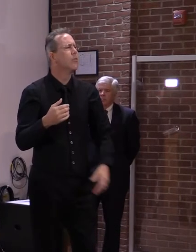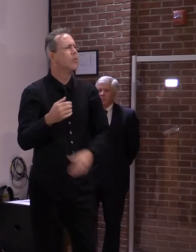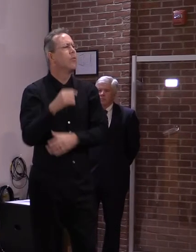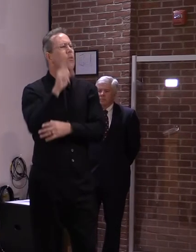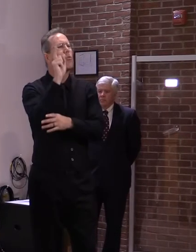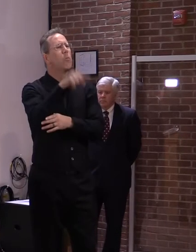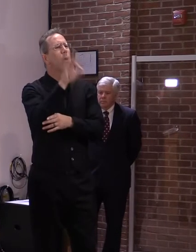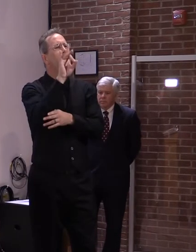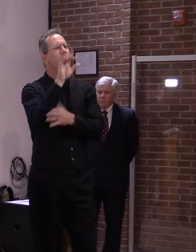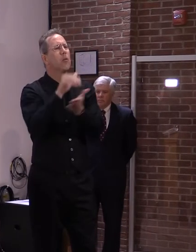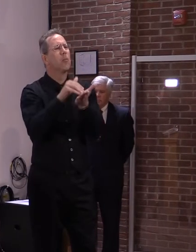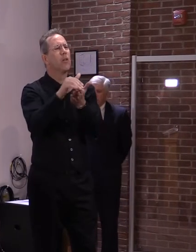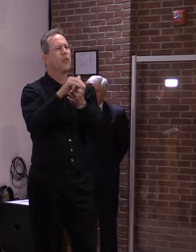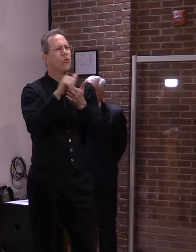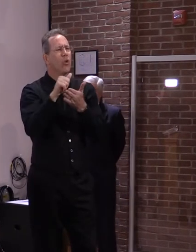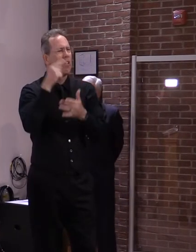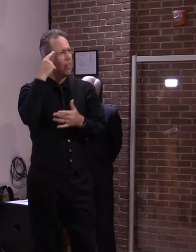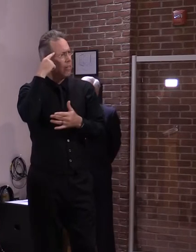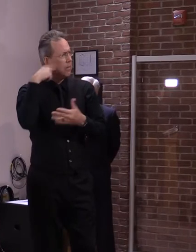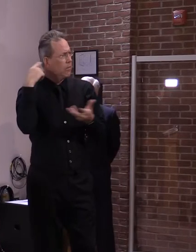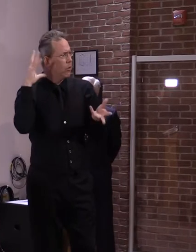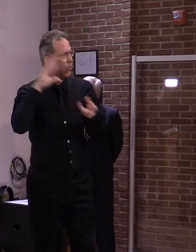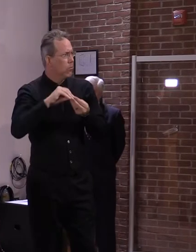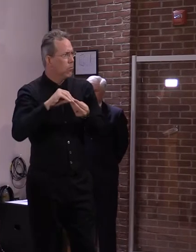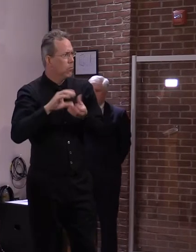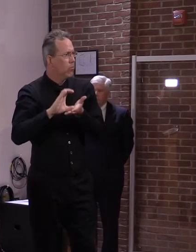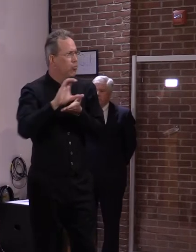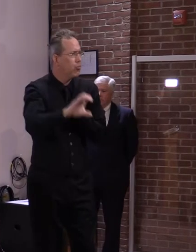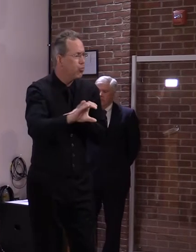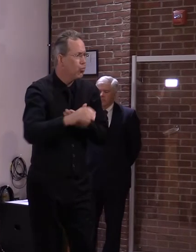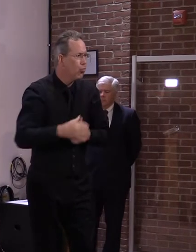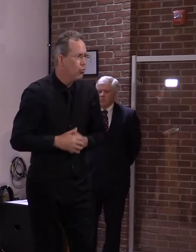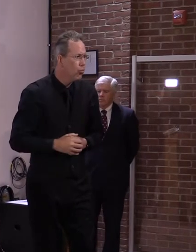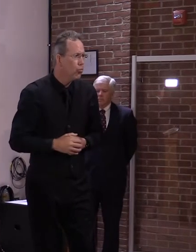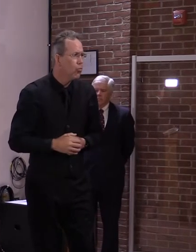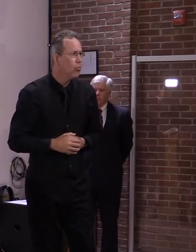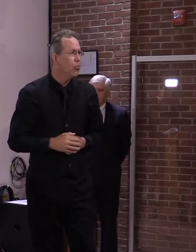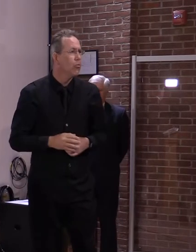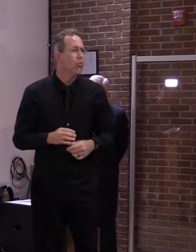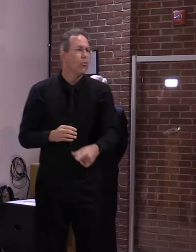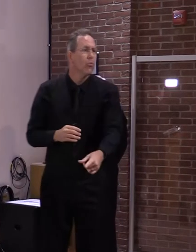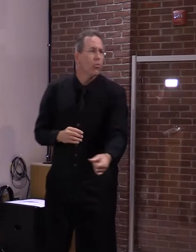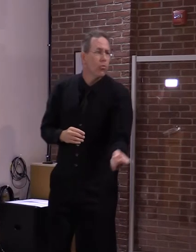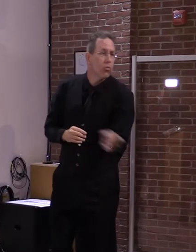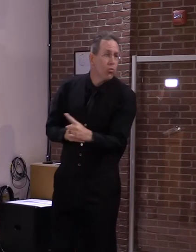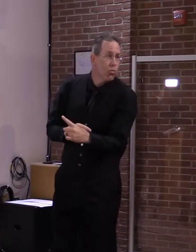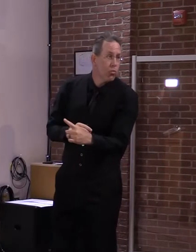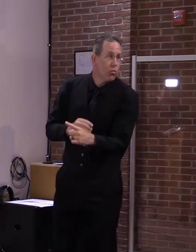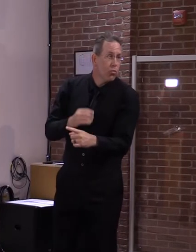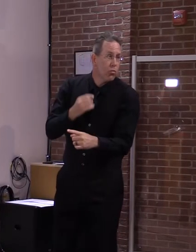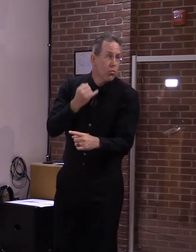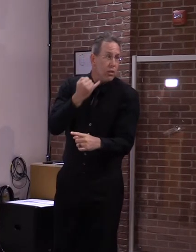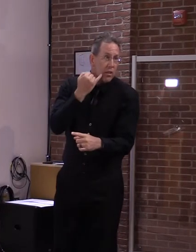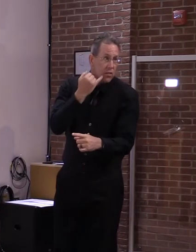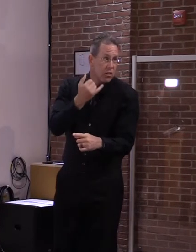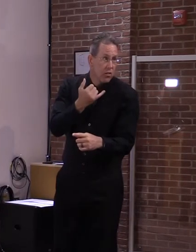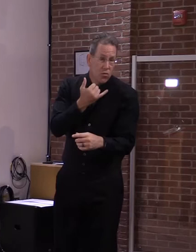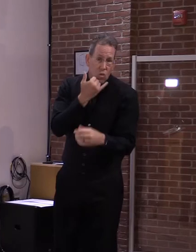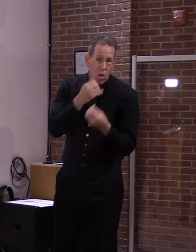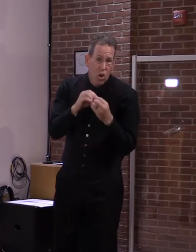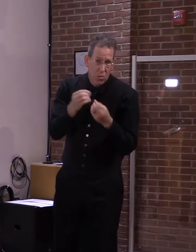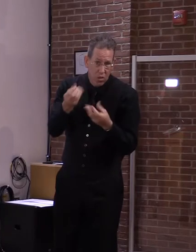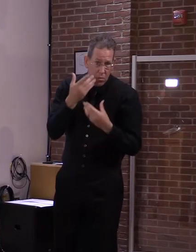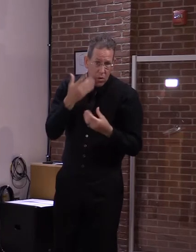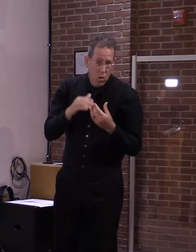that's wrong, Secretary, if someone could get back to me, I'd appreciate it. I will do, for sure. All right. Thank you very much. I appreciate